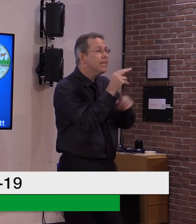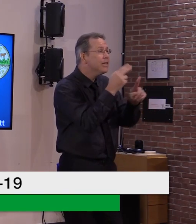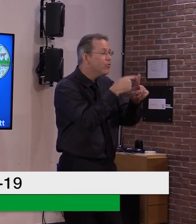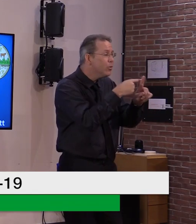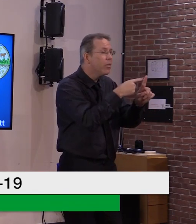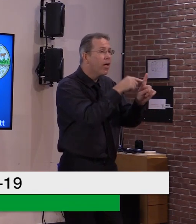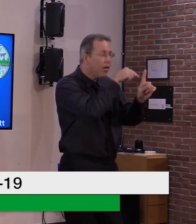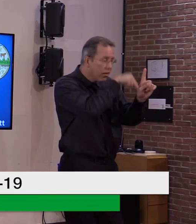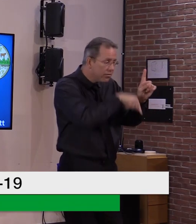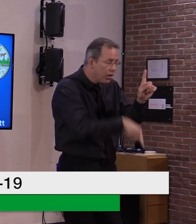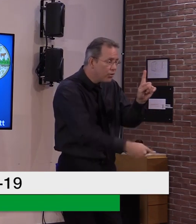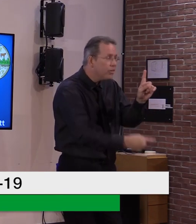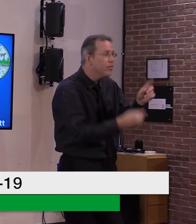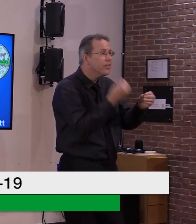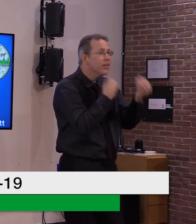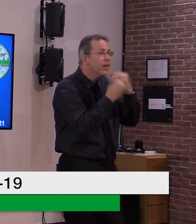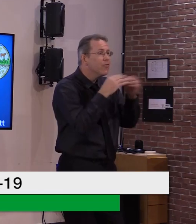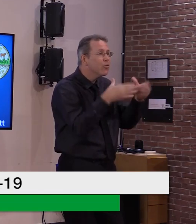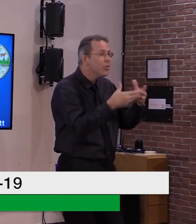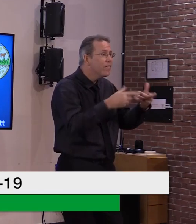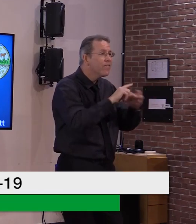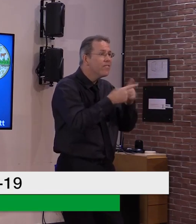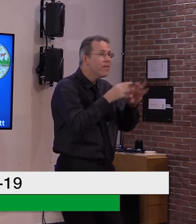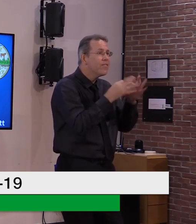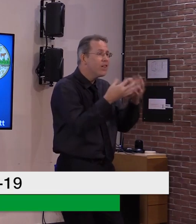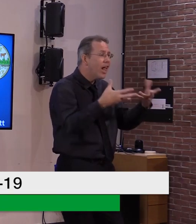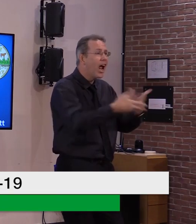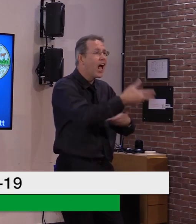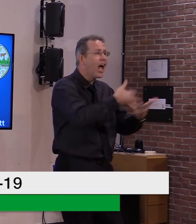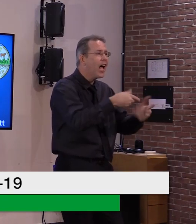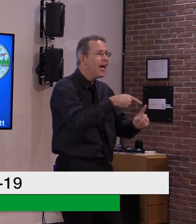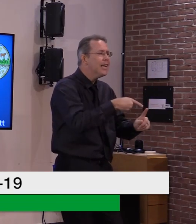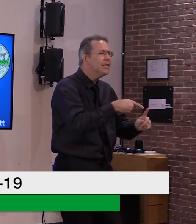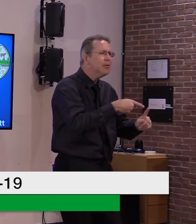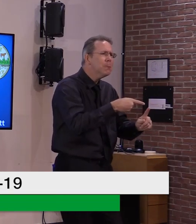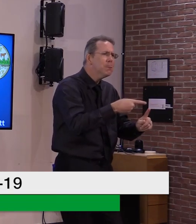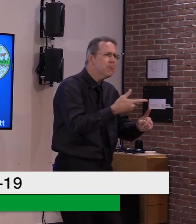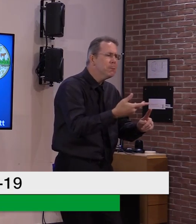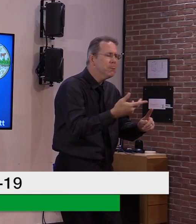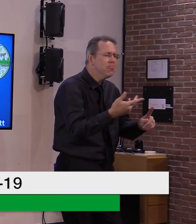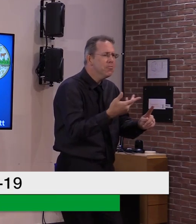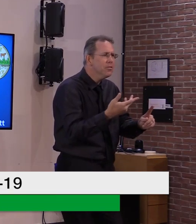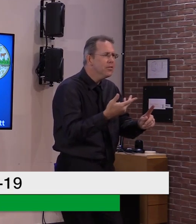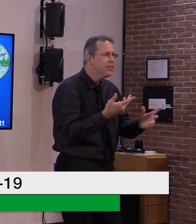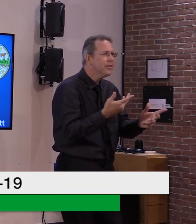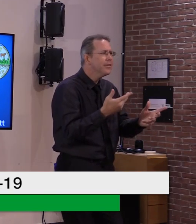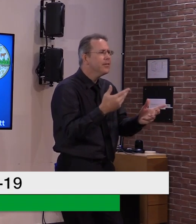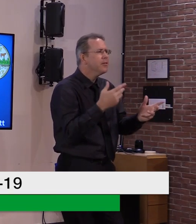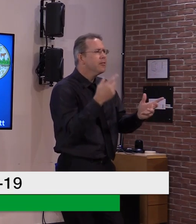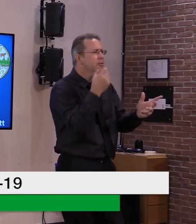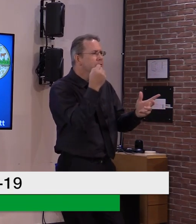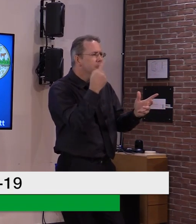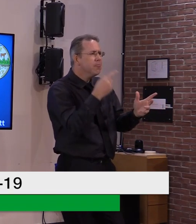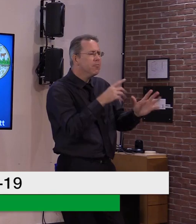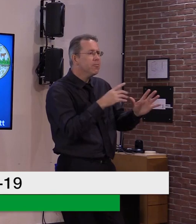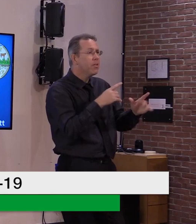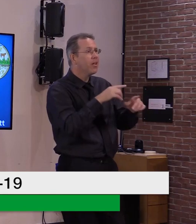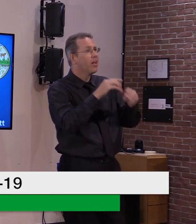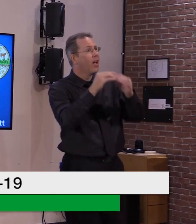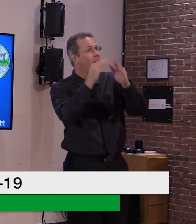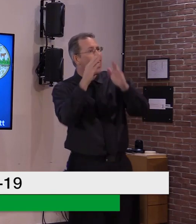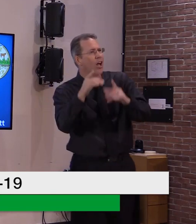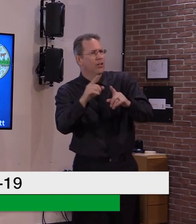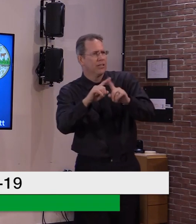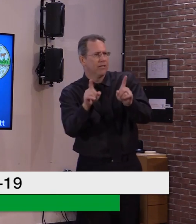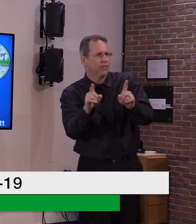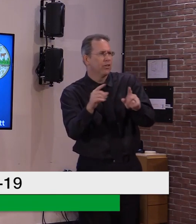forward to get us through this it's not ideal obviously all right great thanks